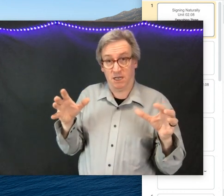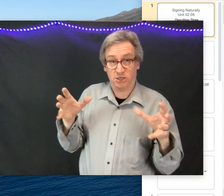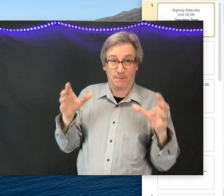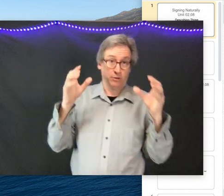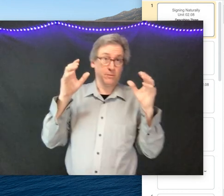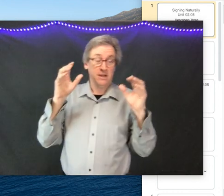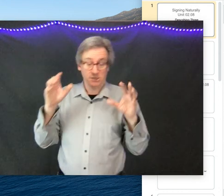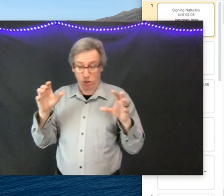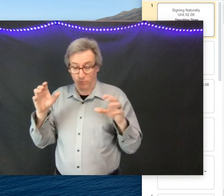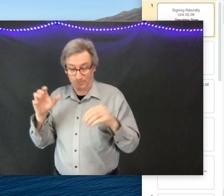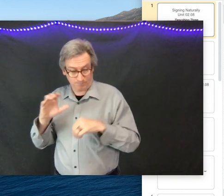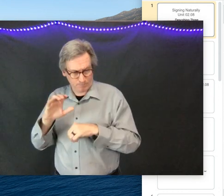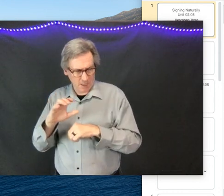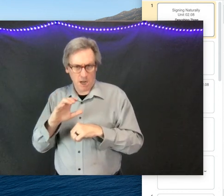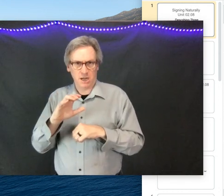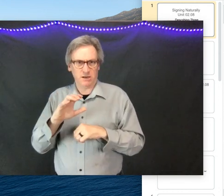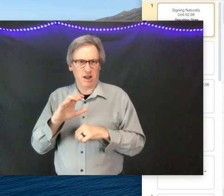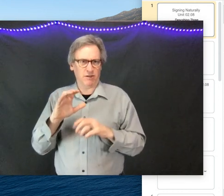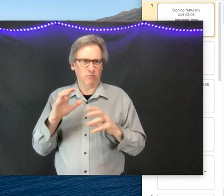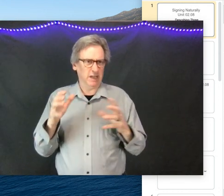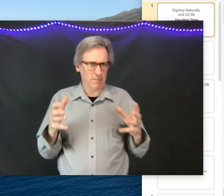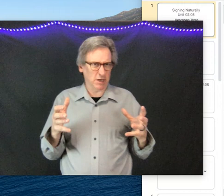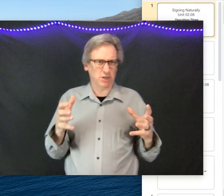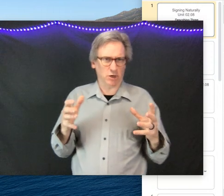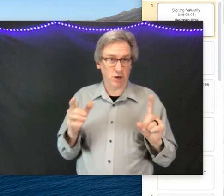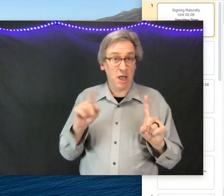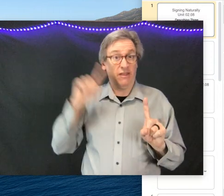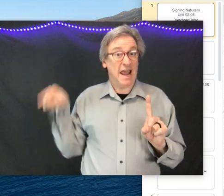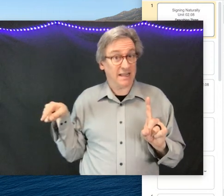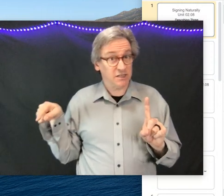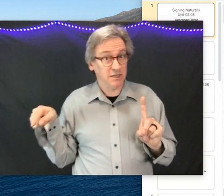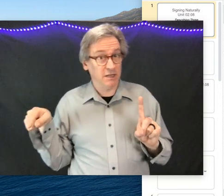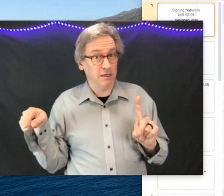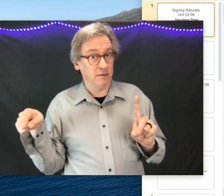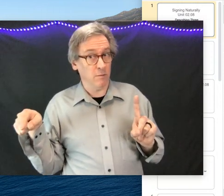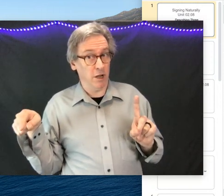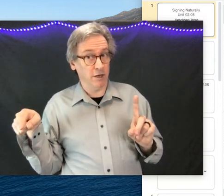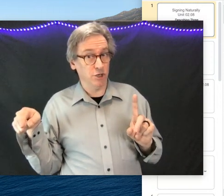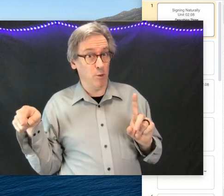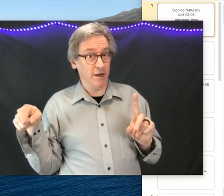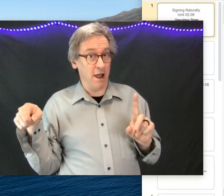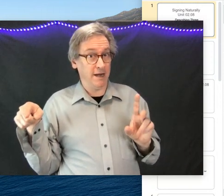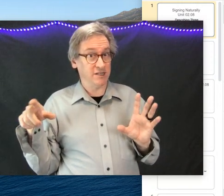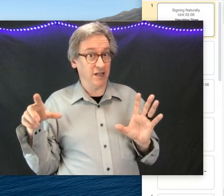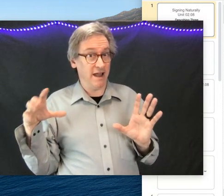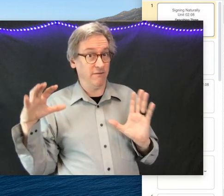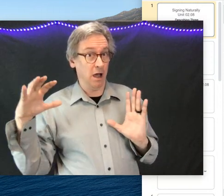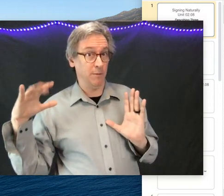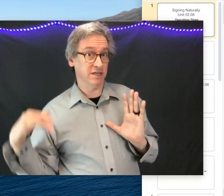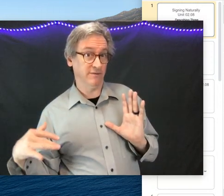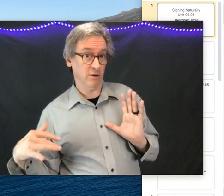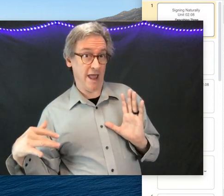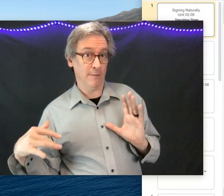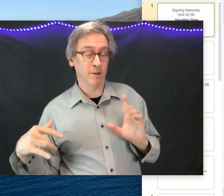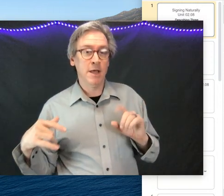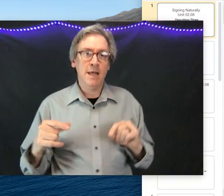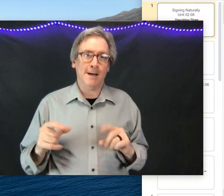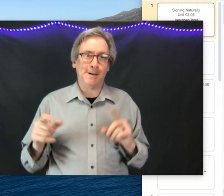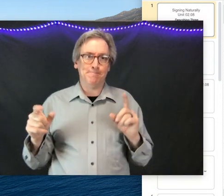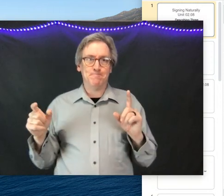this chapter, so nothing really much to learn. The next one, 2.9, is going to have a bunch of